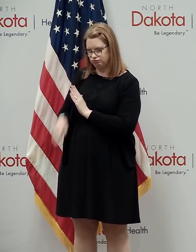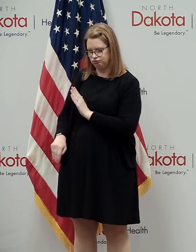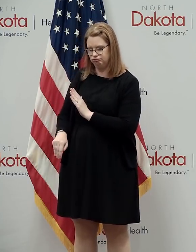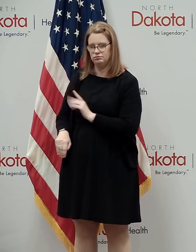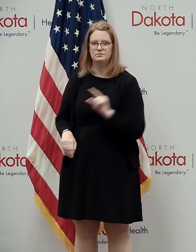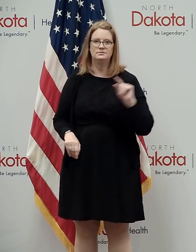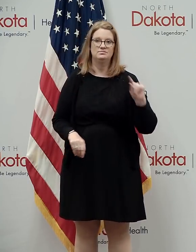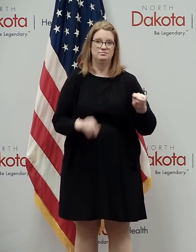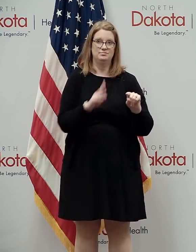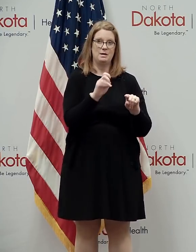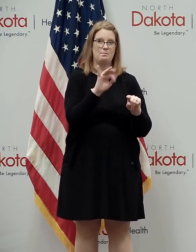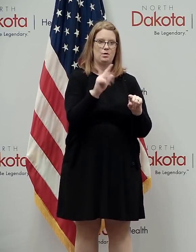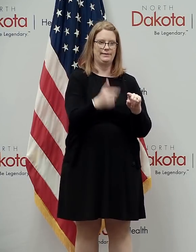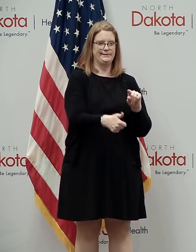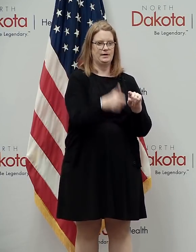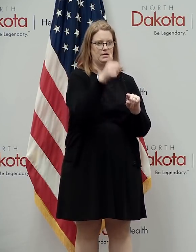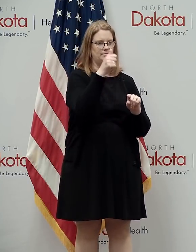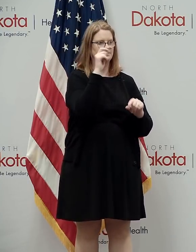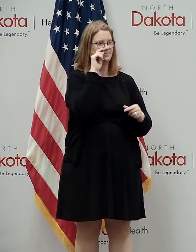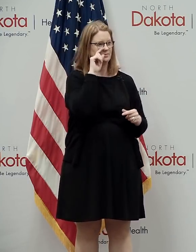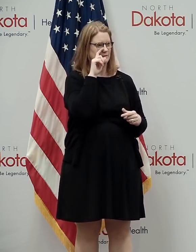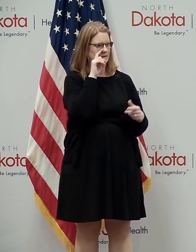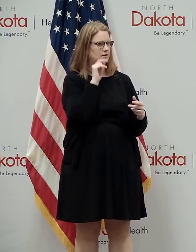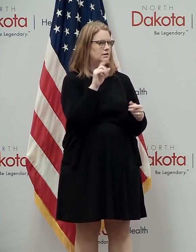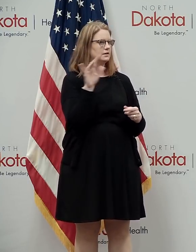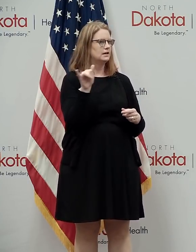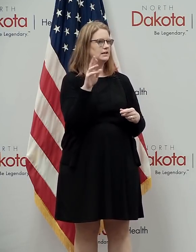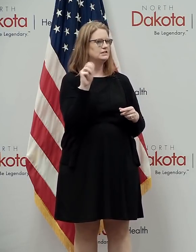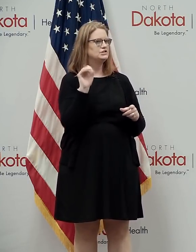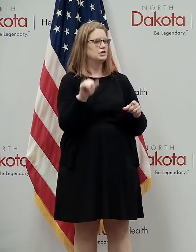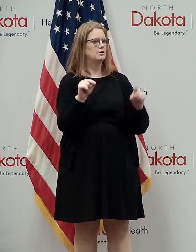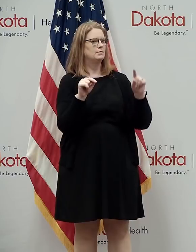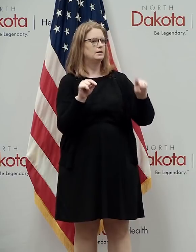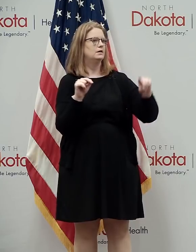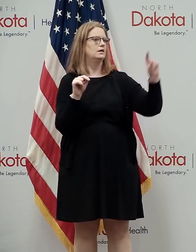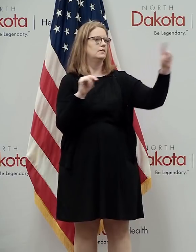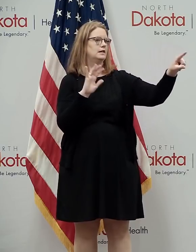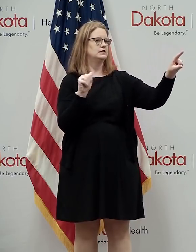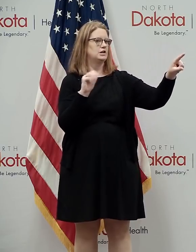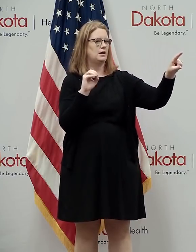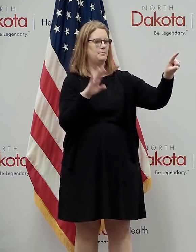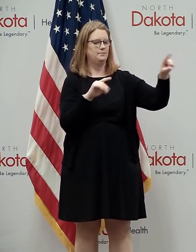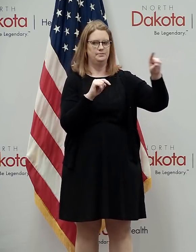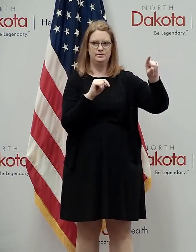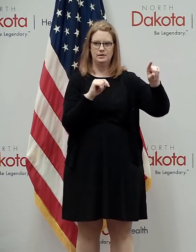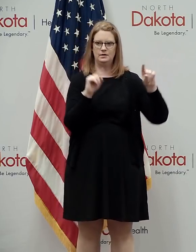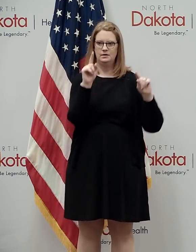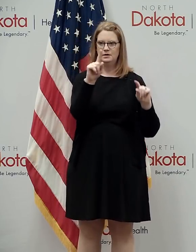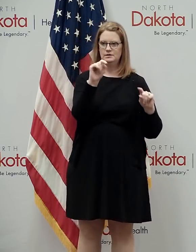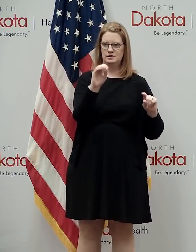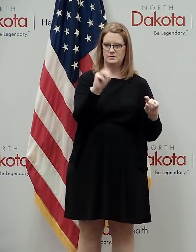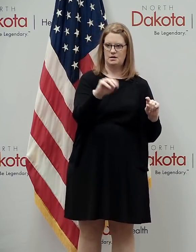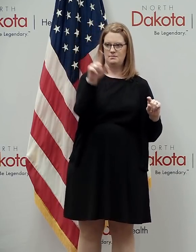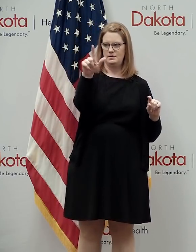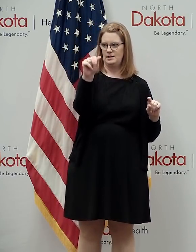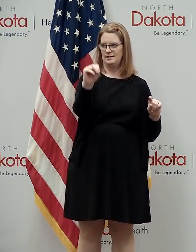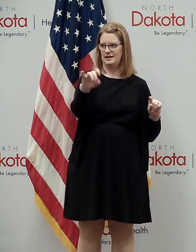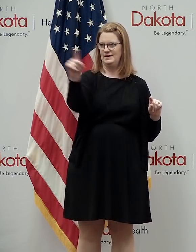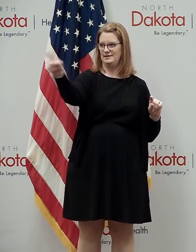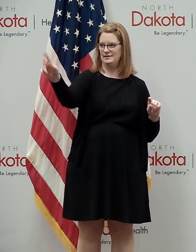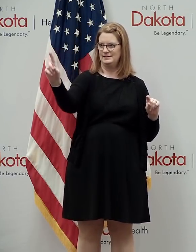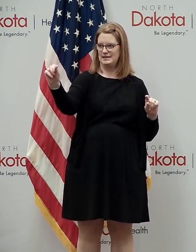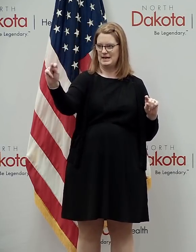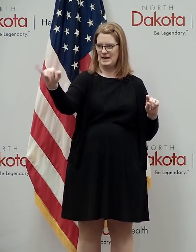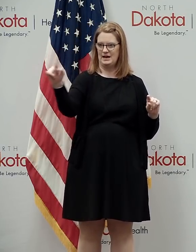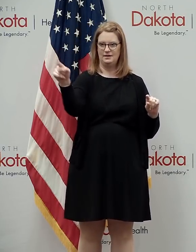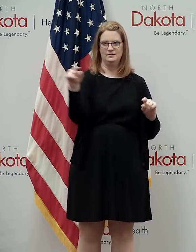down where they have been. Okay, then I think Jeremy next, then Jacob, then we're over here to Tom, then Lane, and then